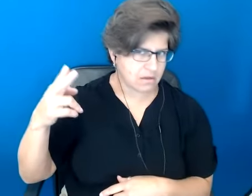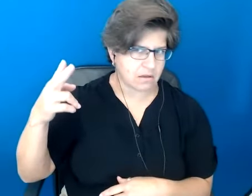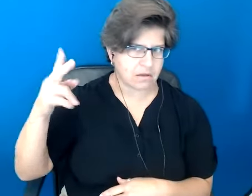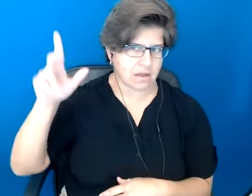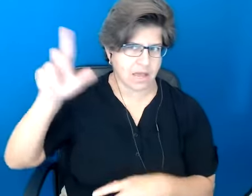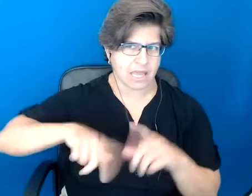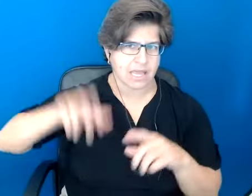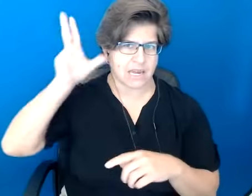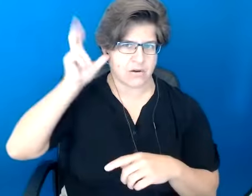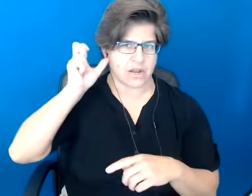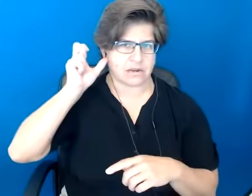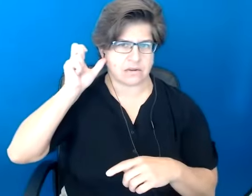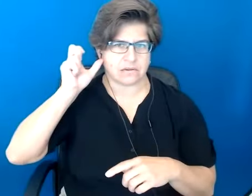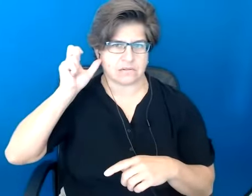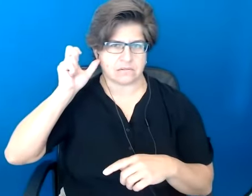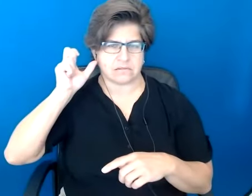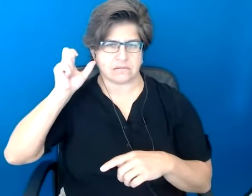the December, would I come down to Portsmouth?